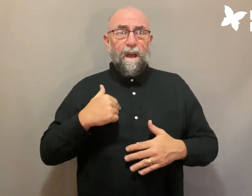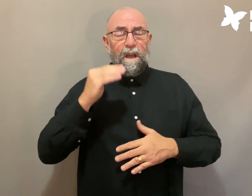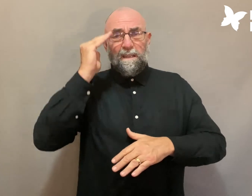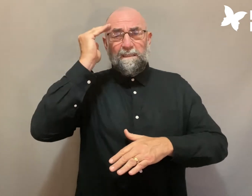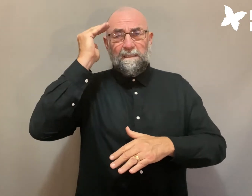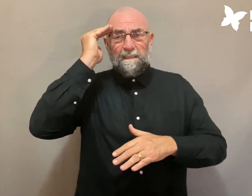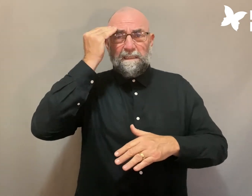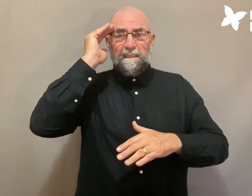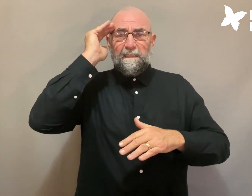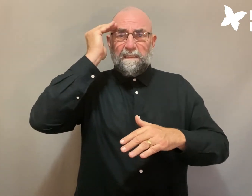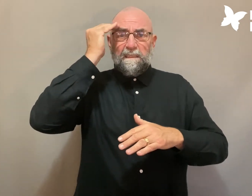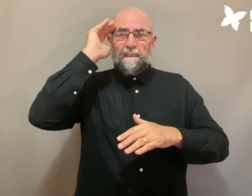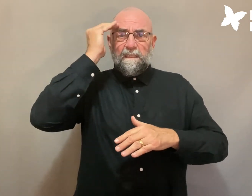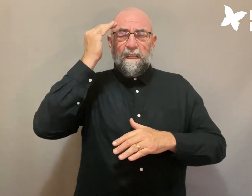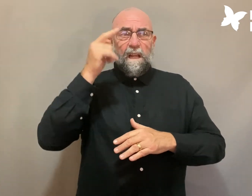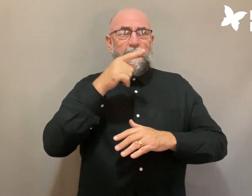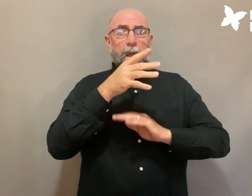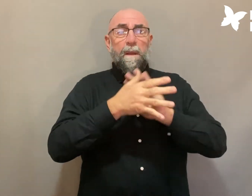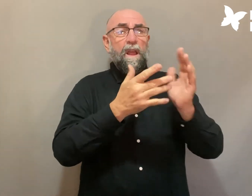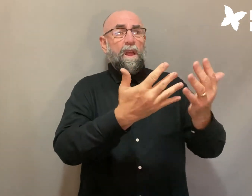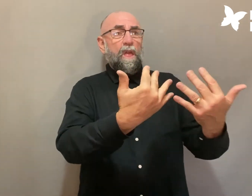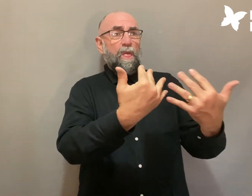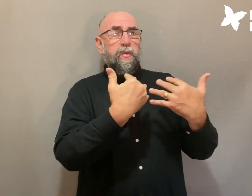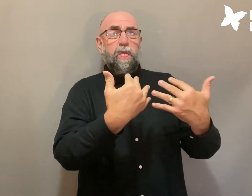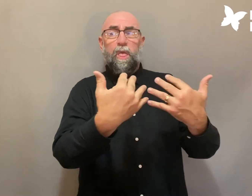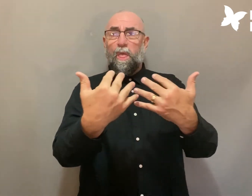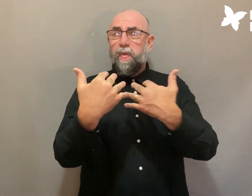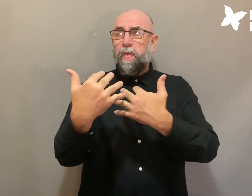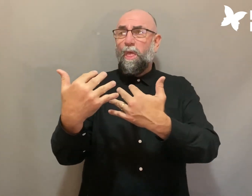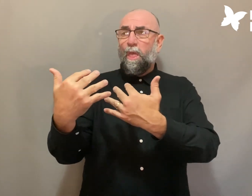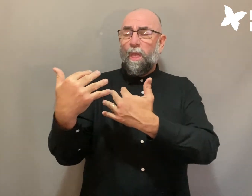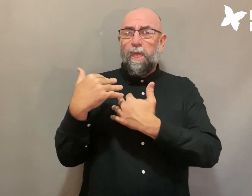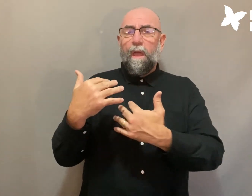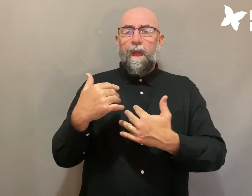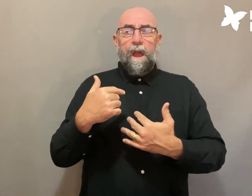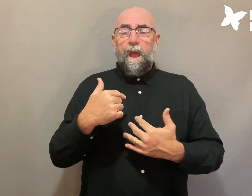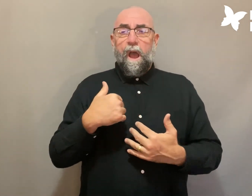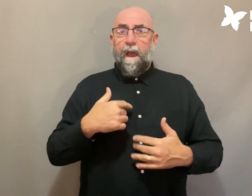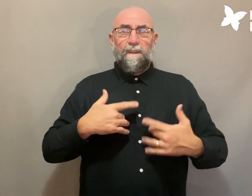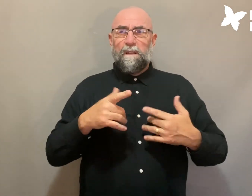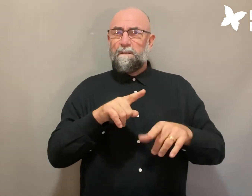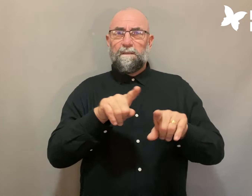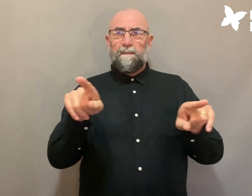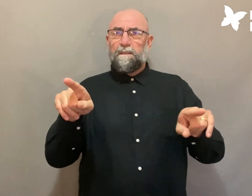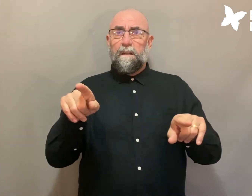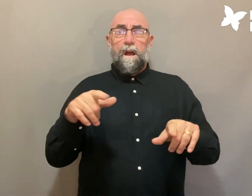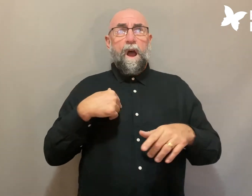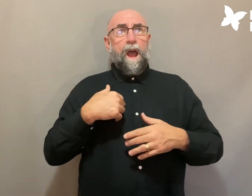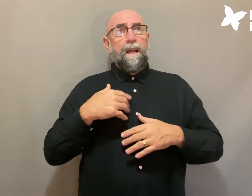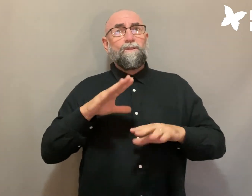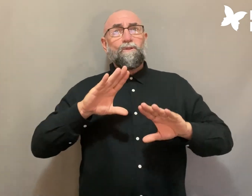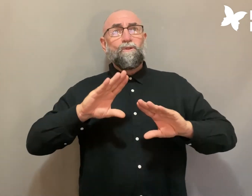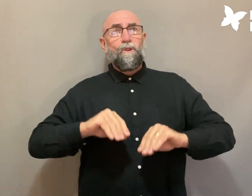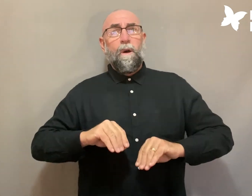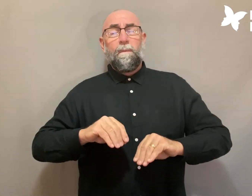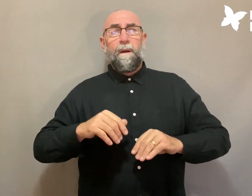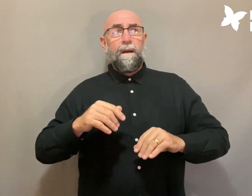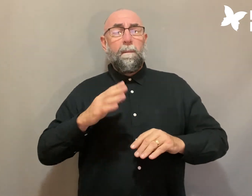time, those words don't mean anything. It doesn't take away what they're doing to you, and it doesn't take away the pain of it, and it doesn't take away